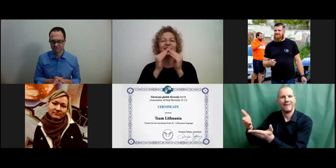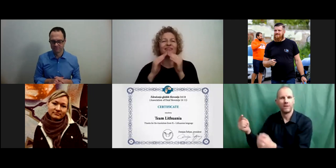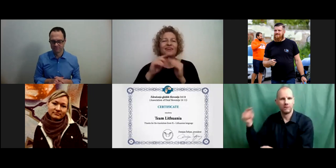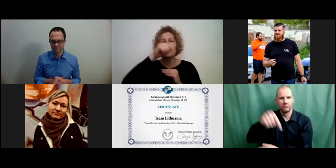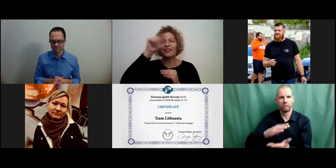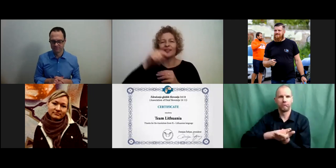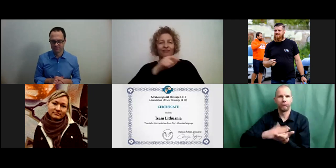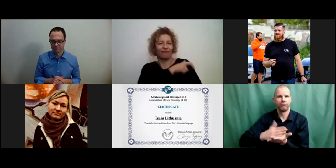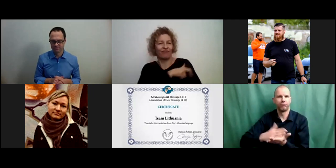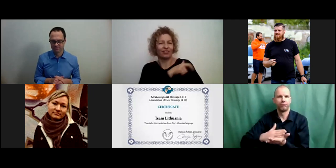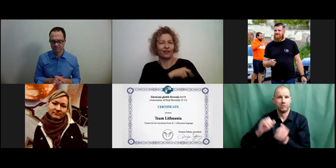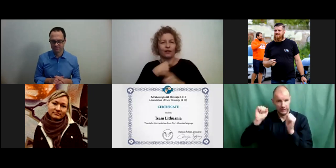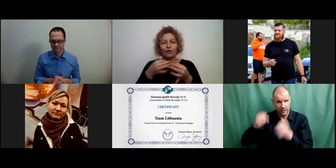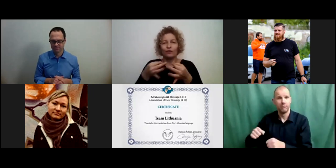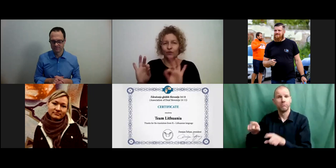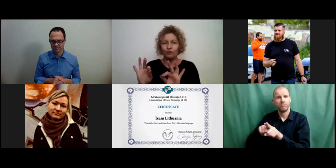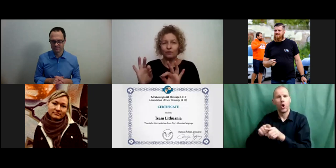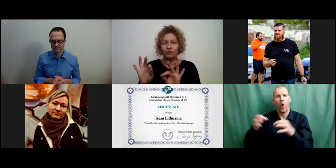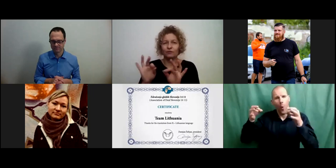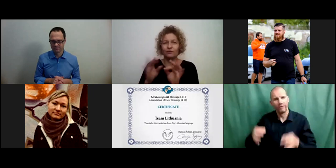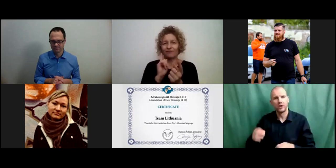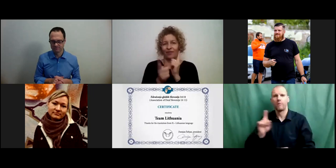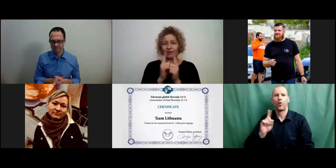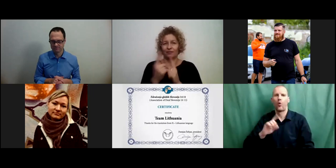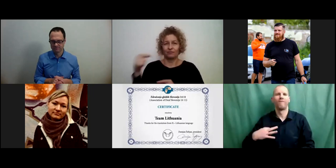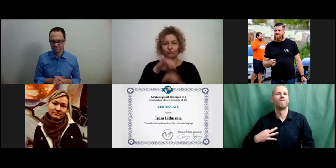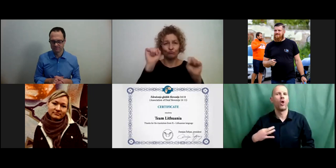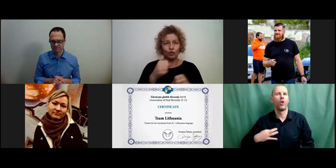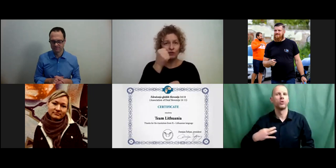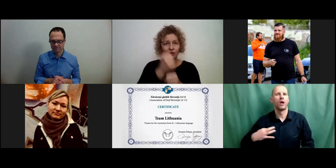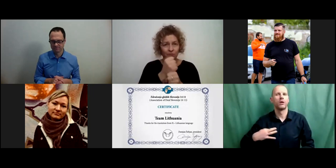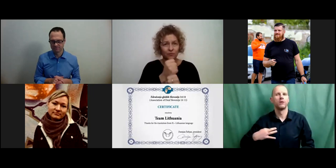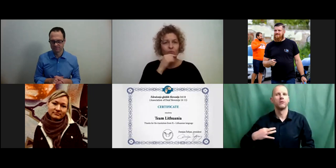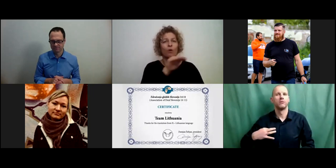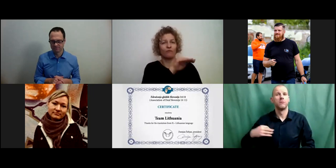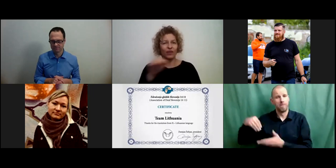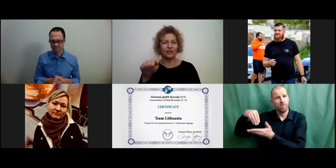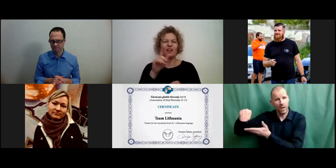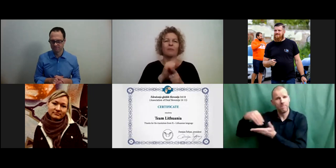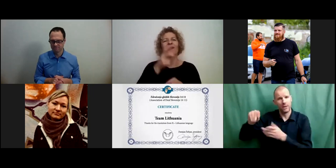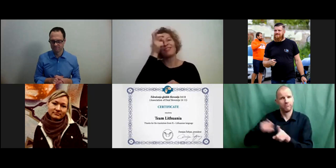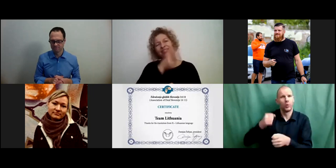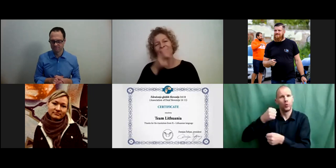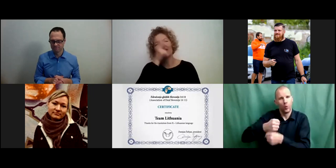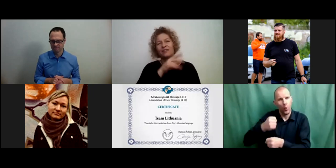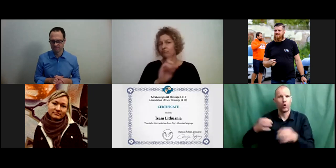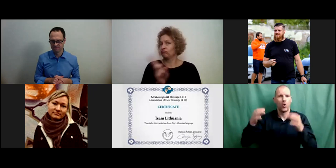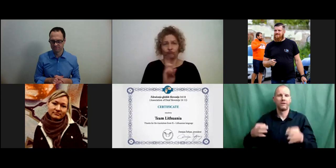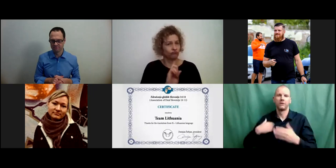I thank, we've been able to arrange this officially. We've been able to be